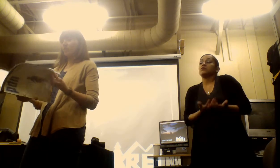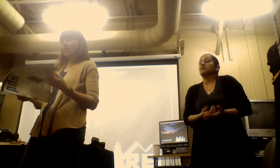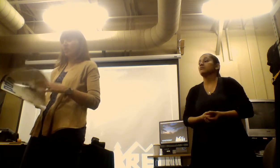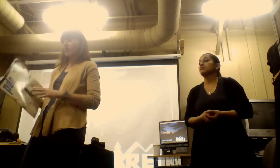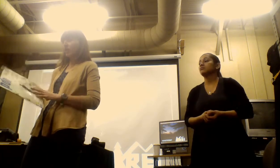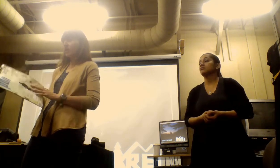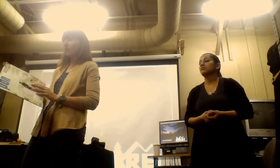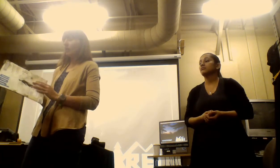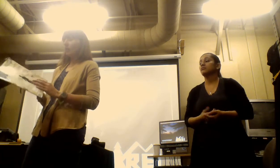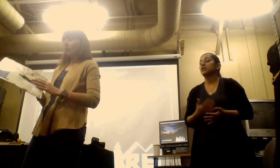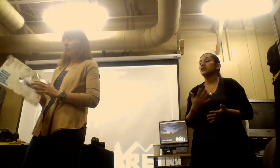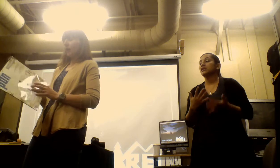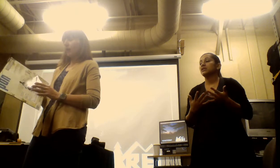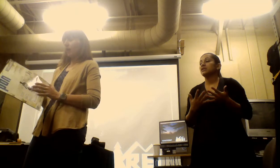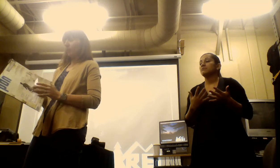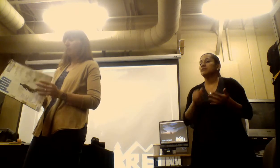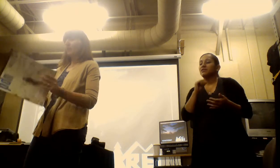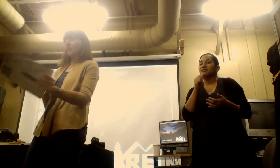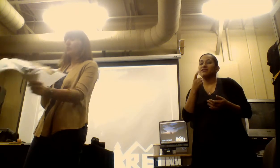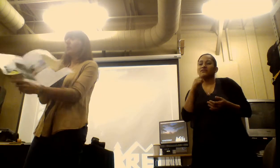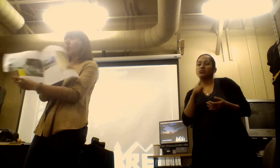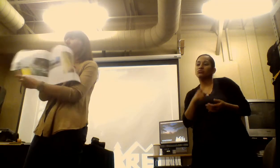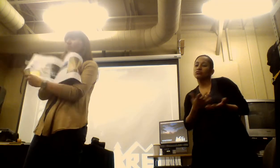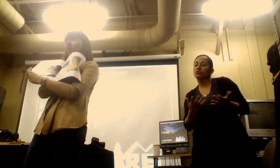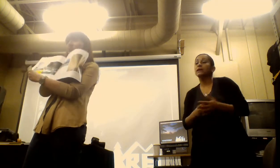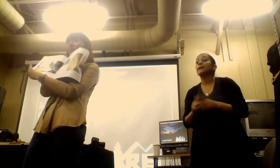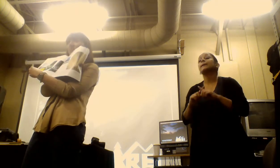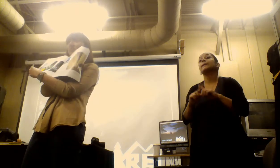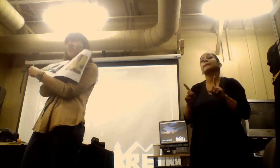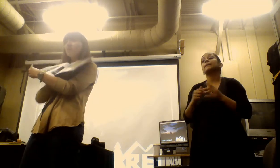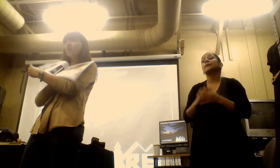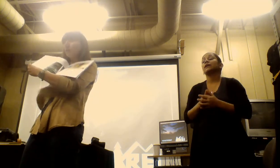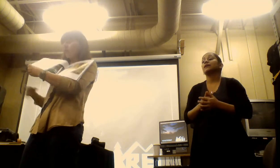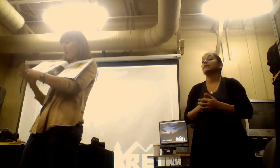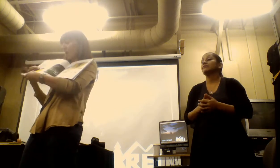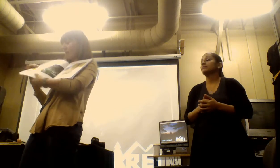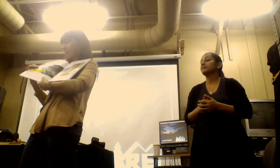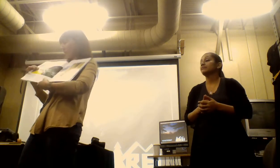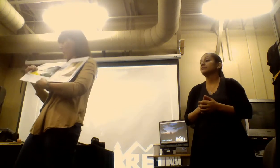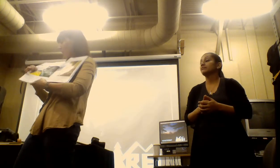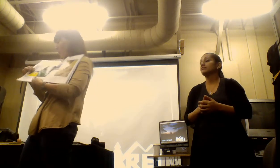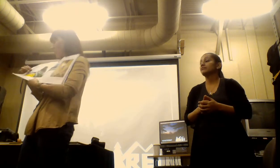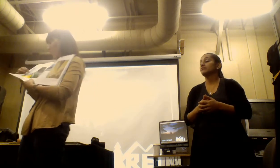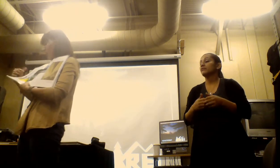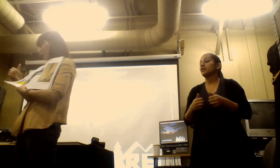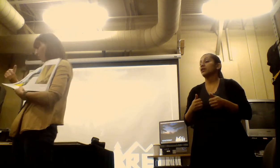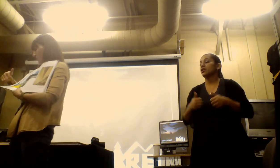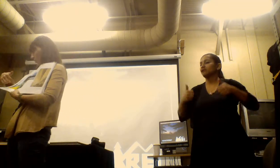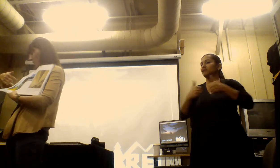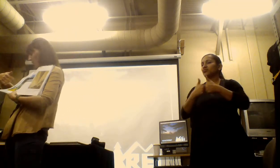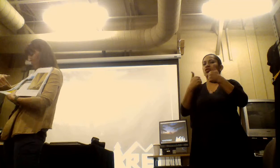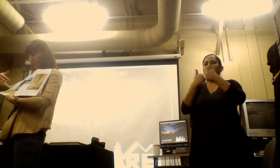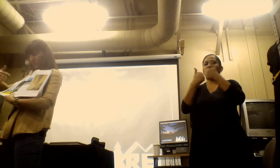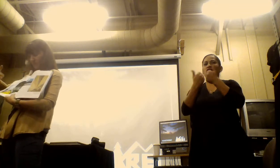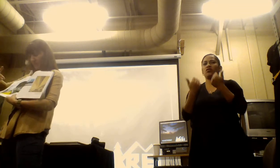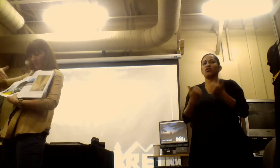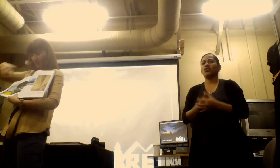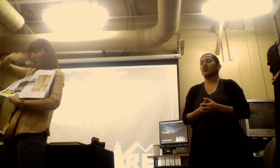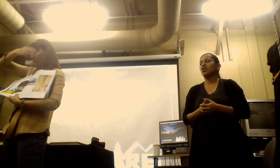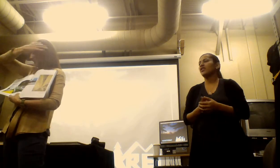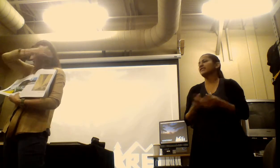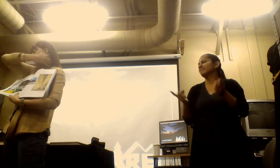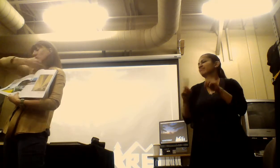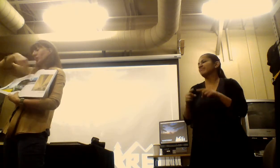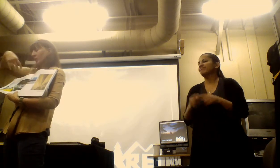little gear techy, but they do a lot of contests, and so being able to go through and